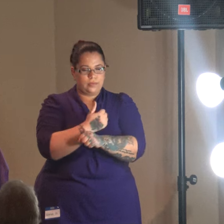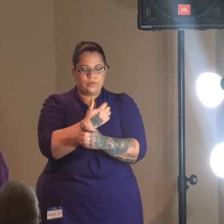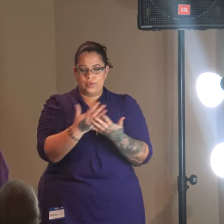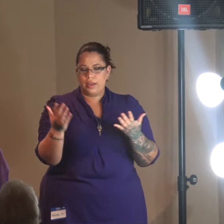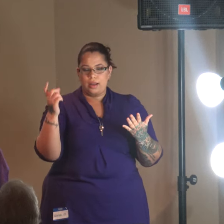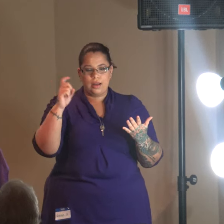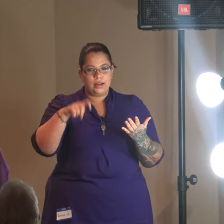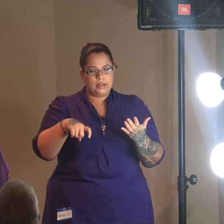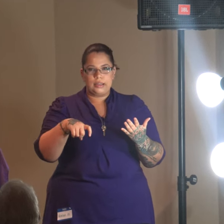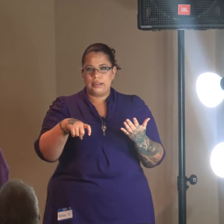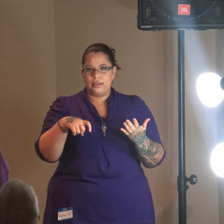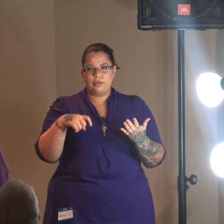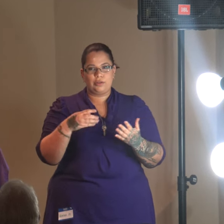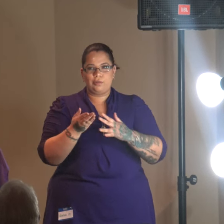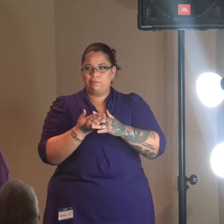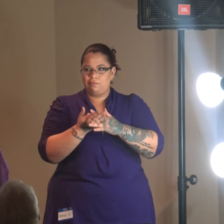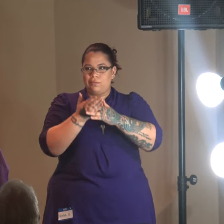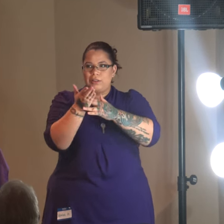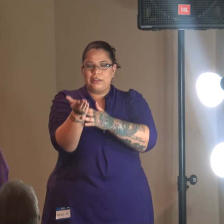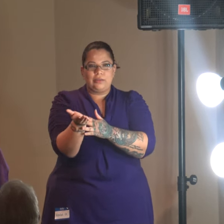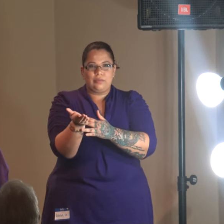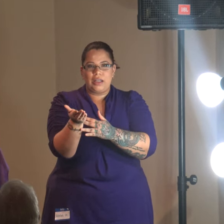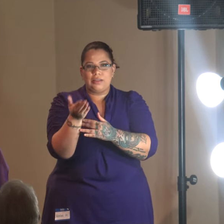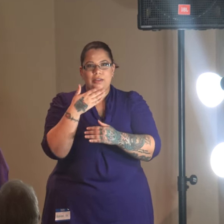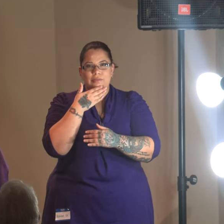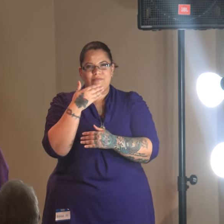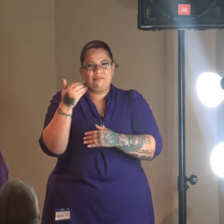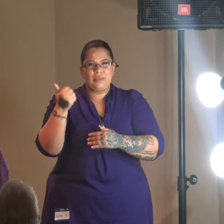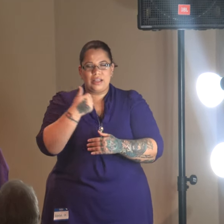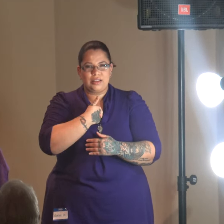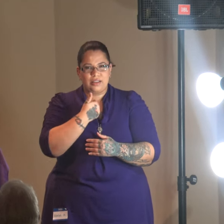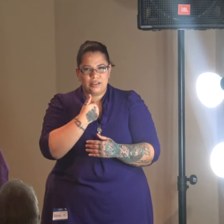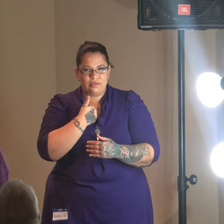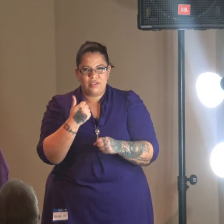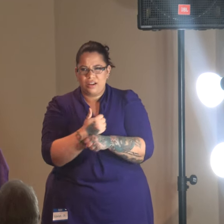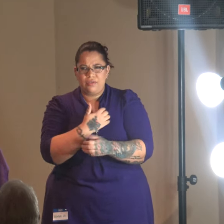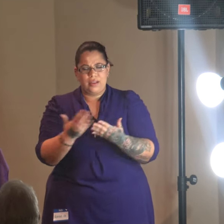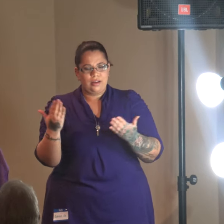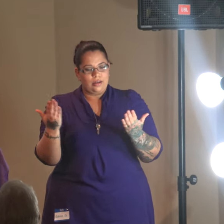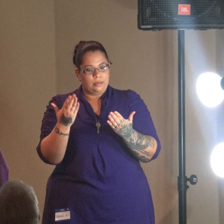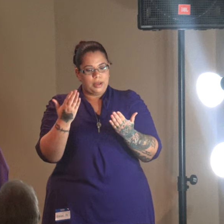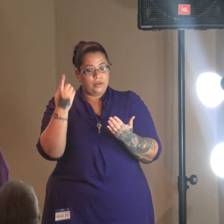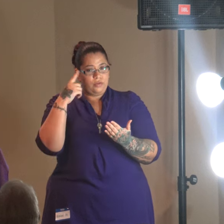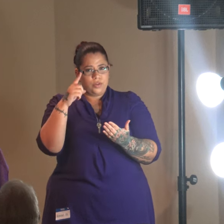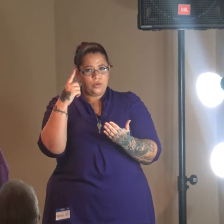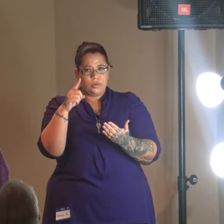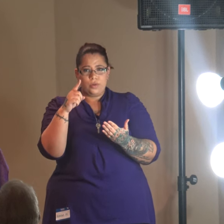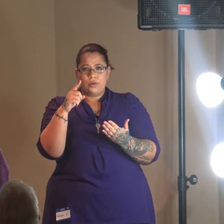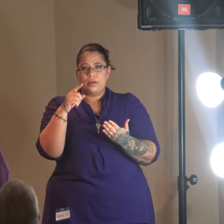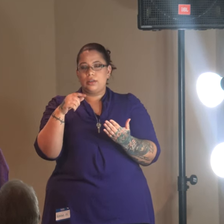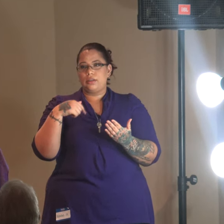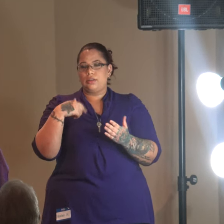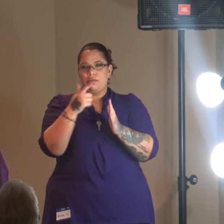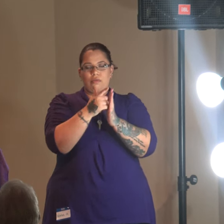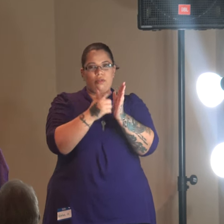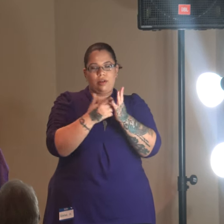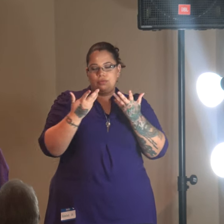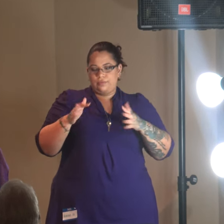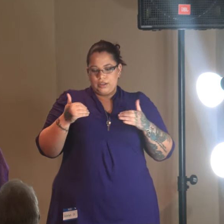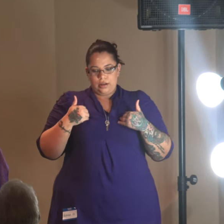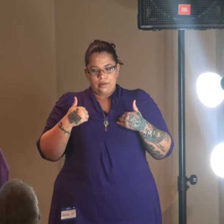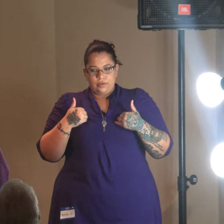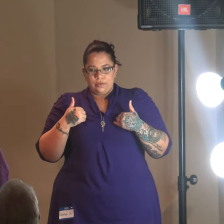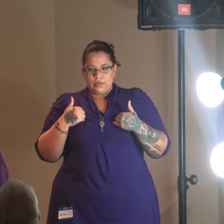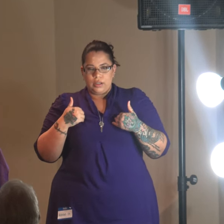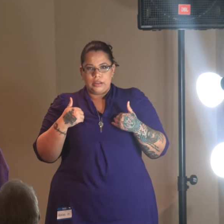for the unfoldment of my highest good and all that I am here to do is already given. The law is here. All you do now is